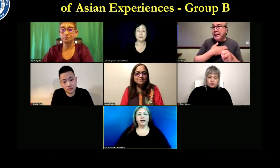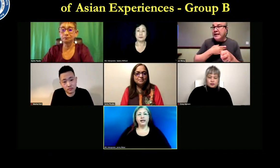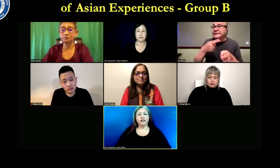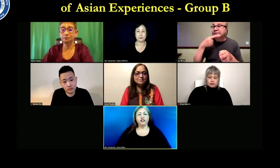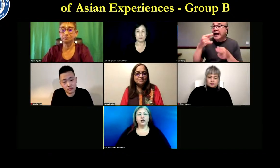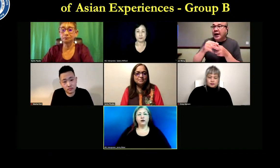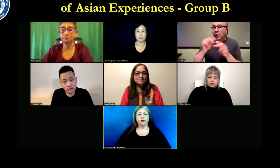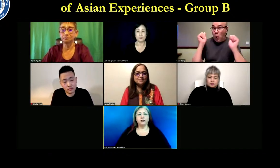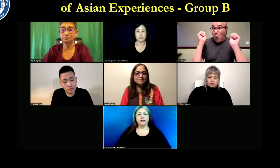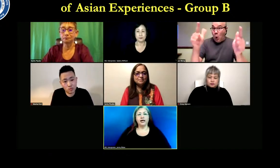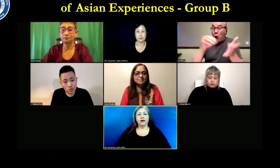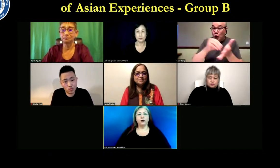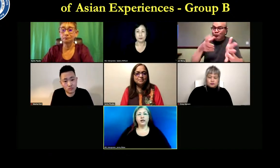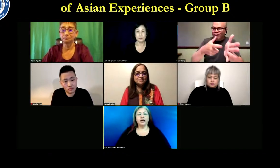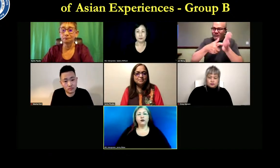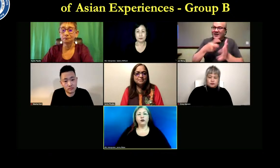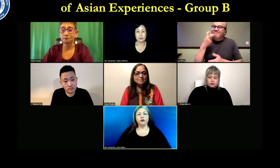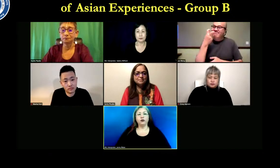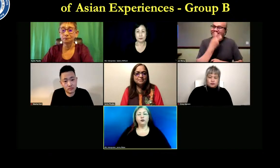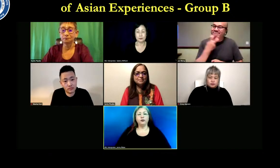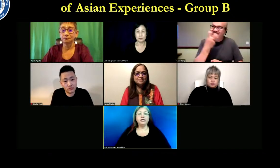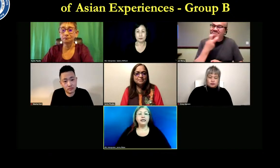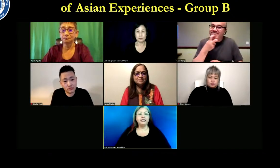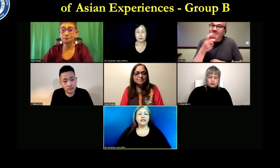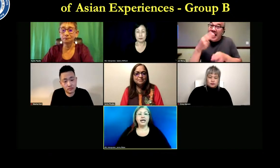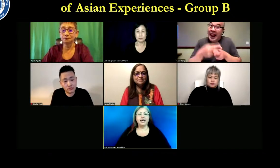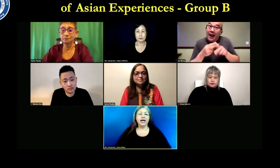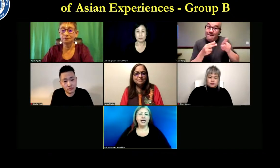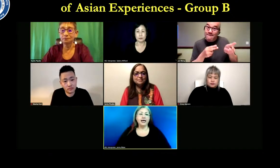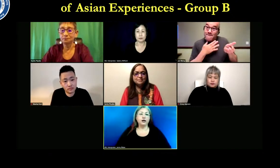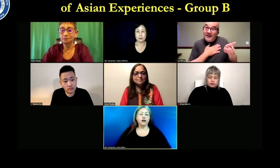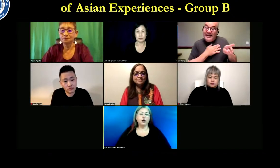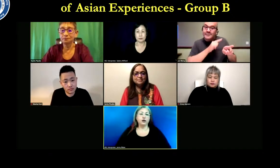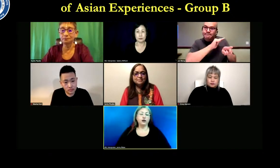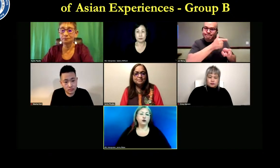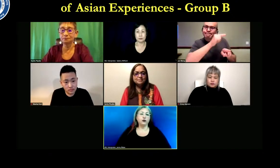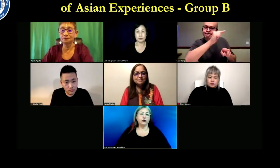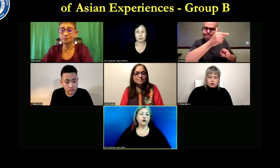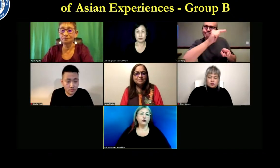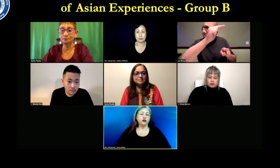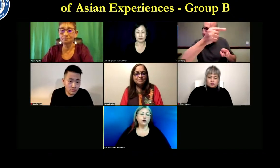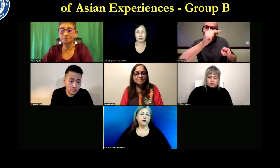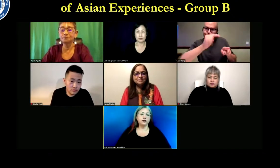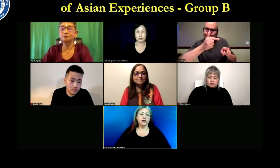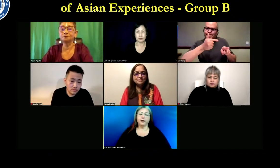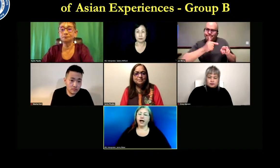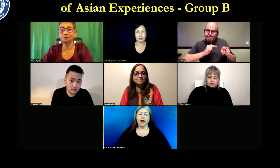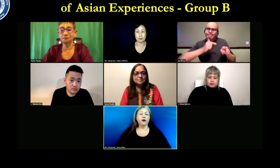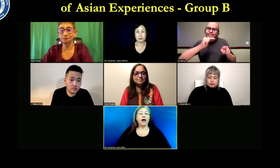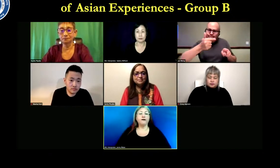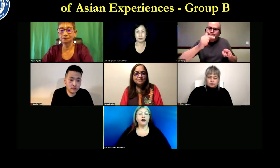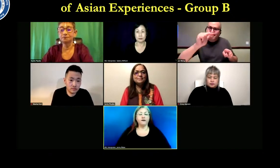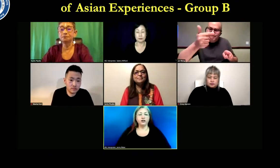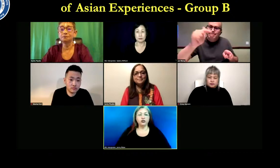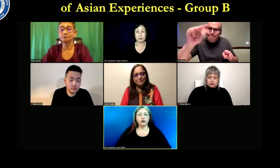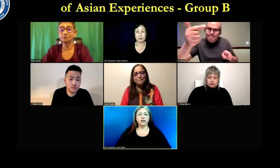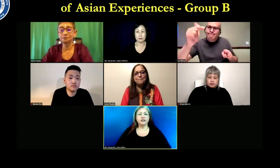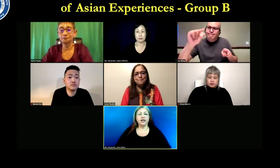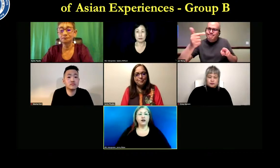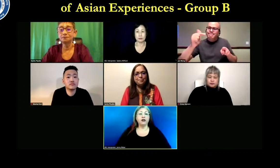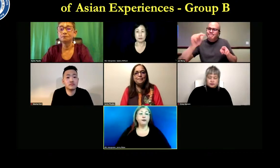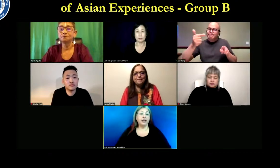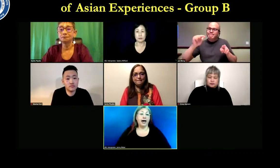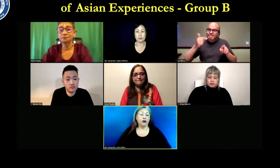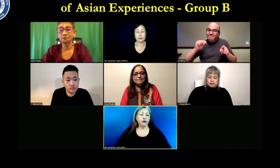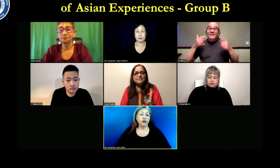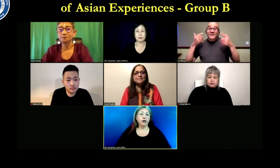are not Asian will say, well, can you please say, hey, you know, use your first name. But I have every student say